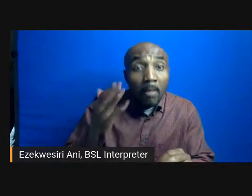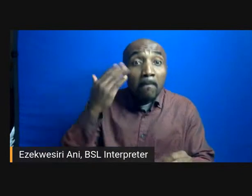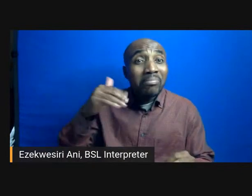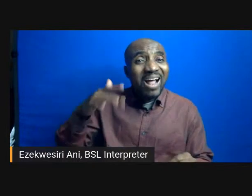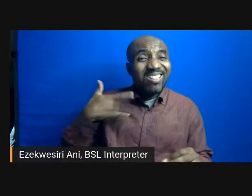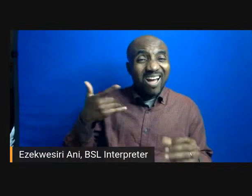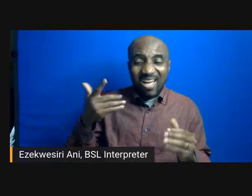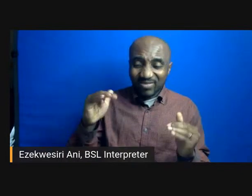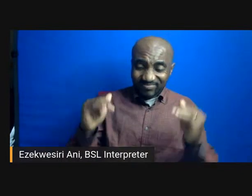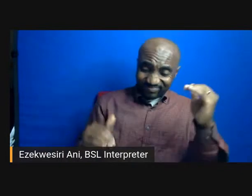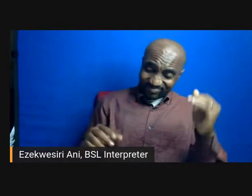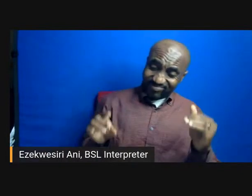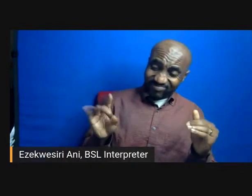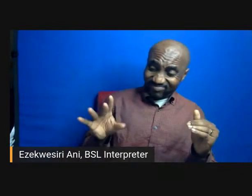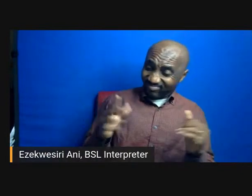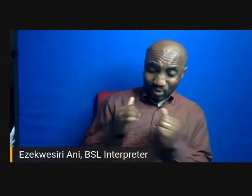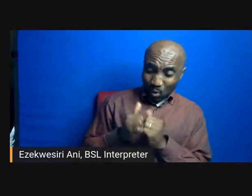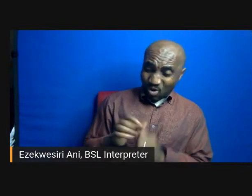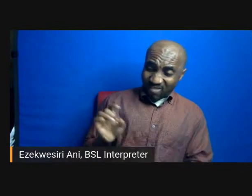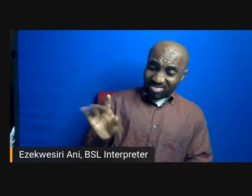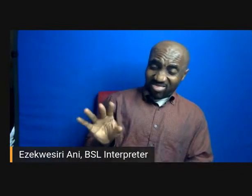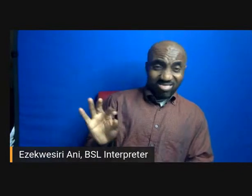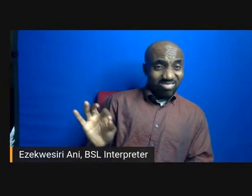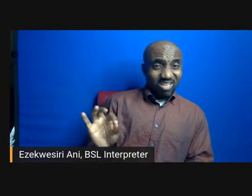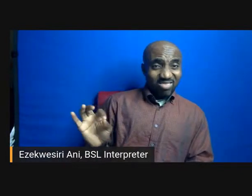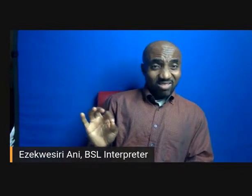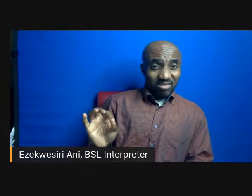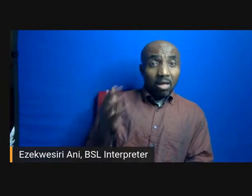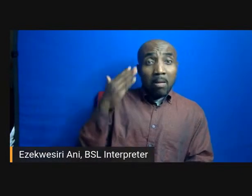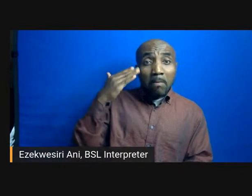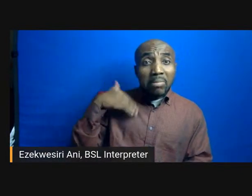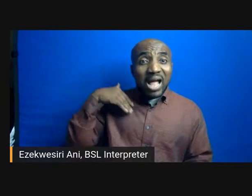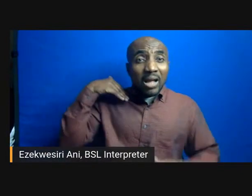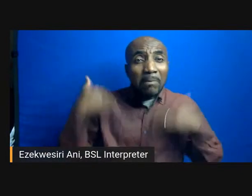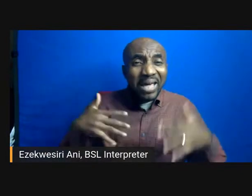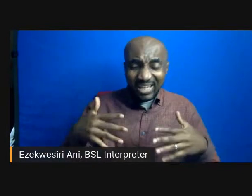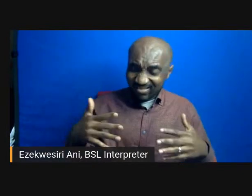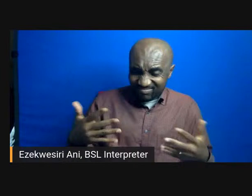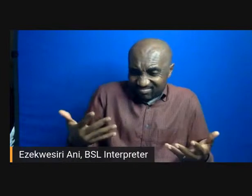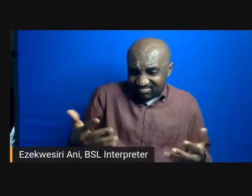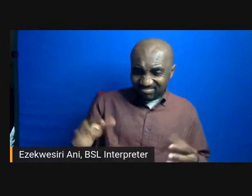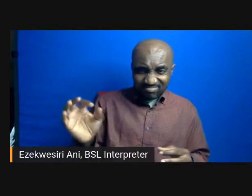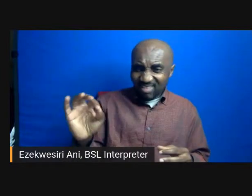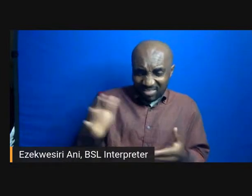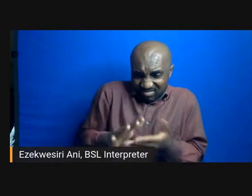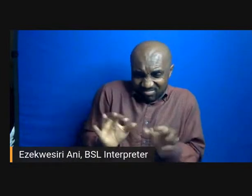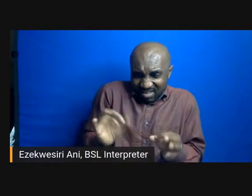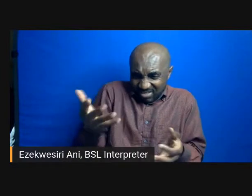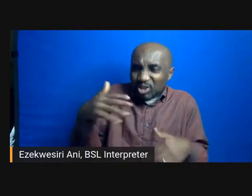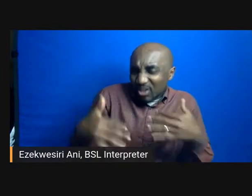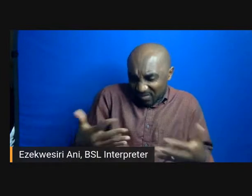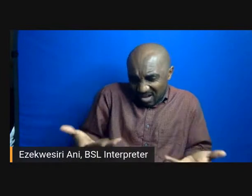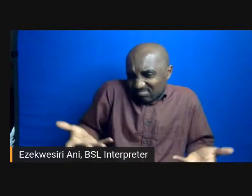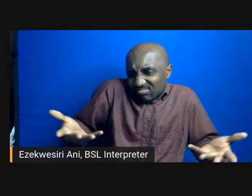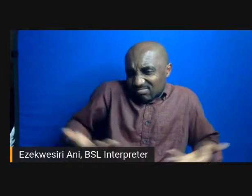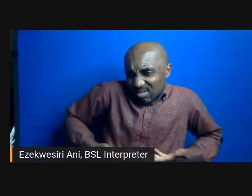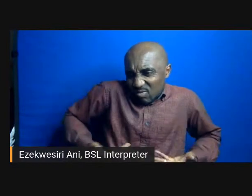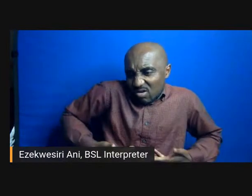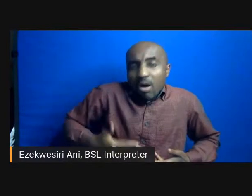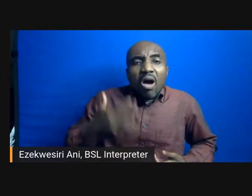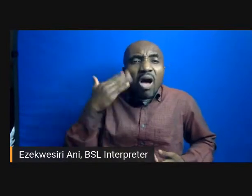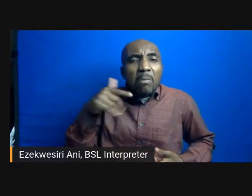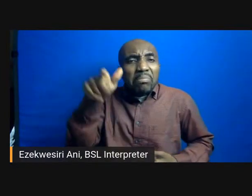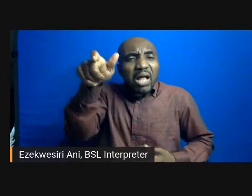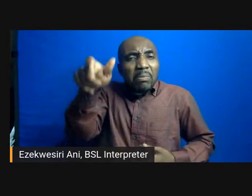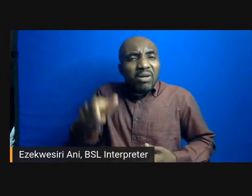as inconsequential, Black pain as meaningless, and Black personhood